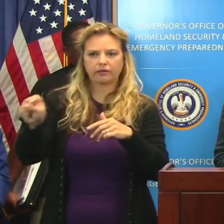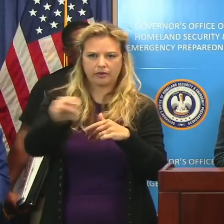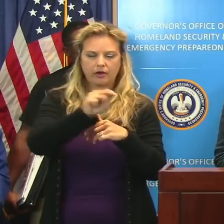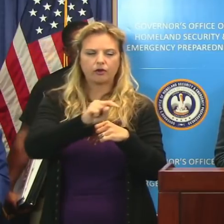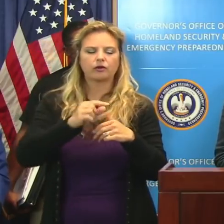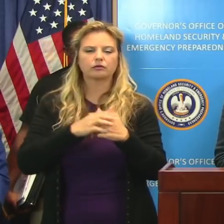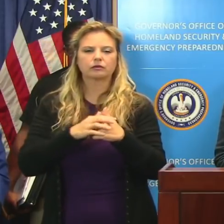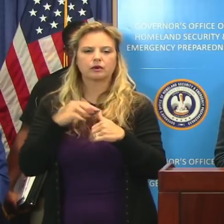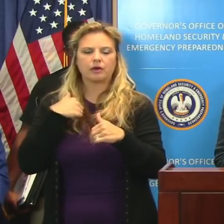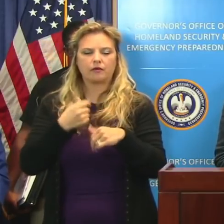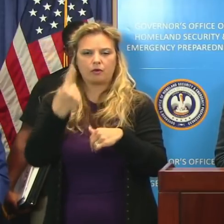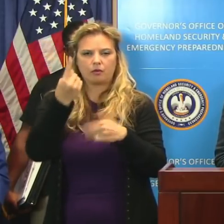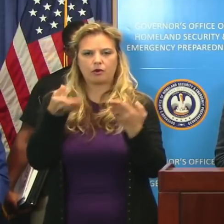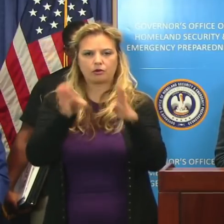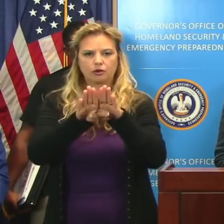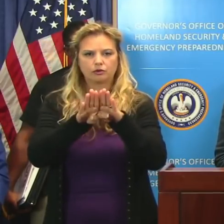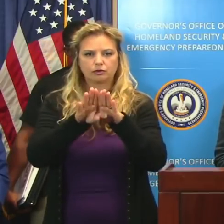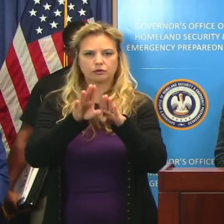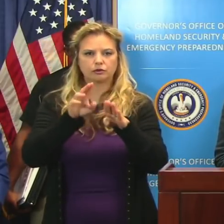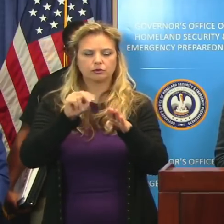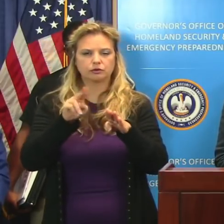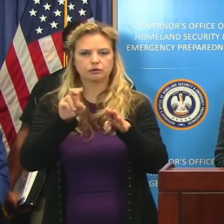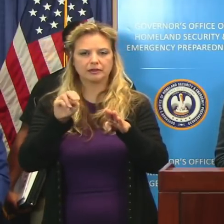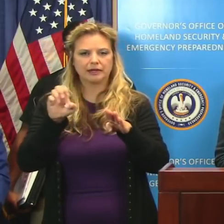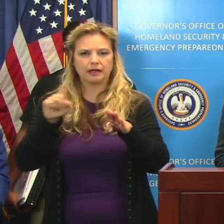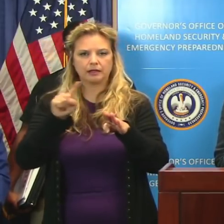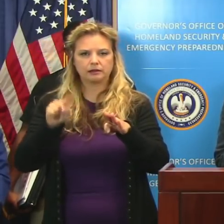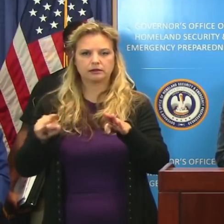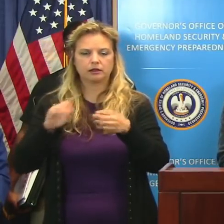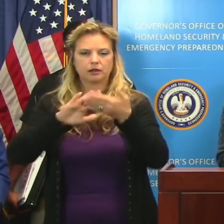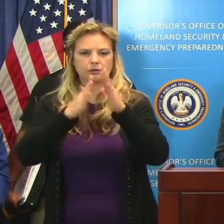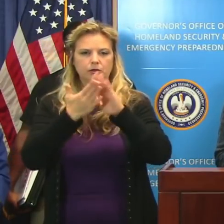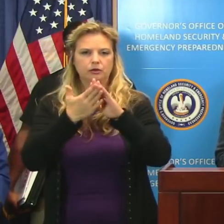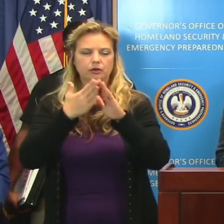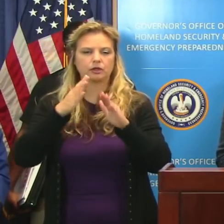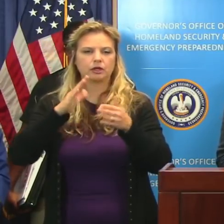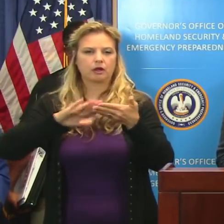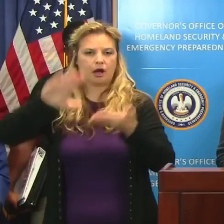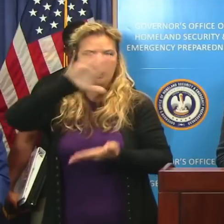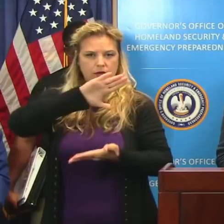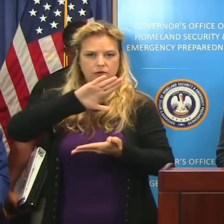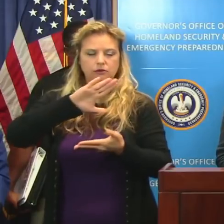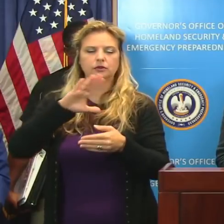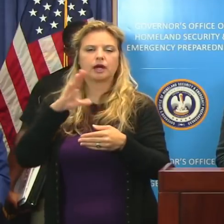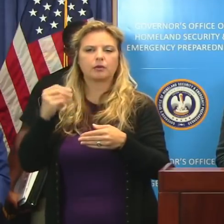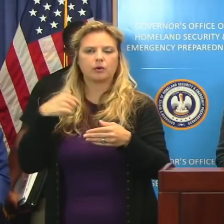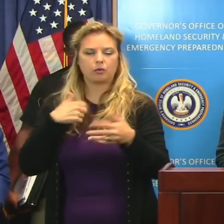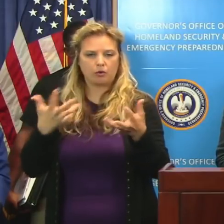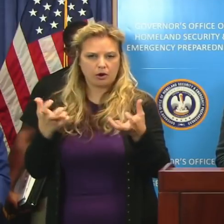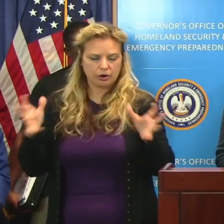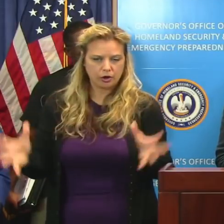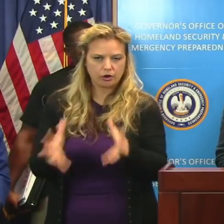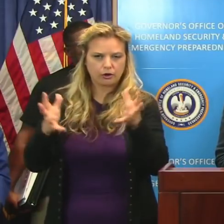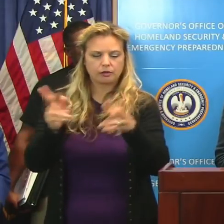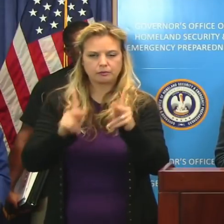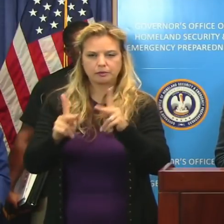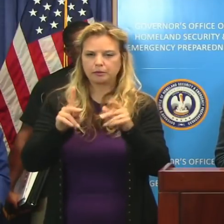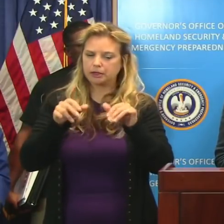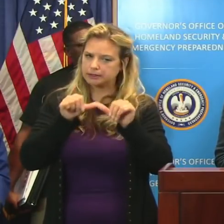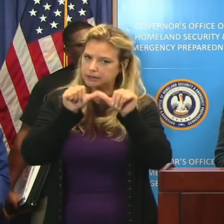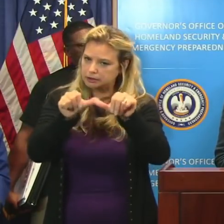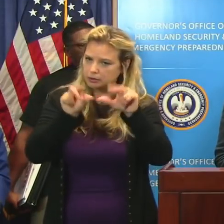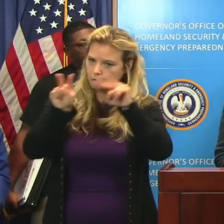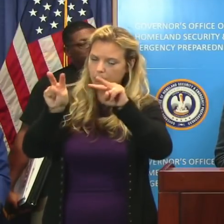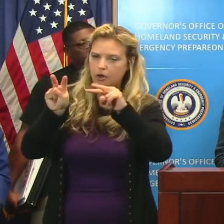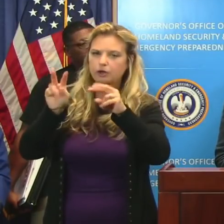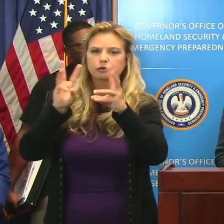have one closure, Nunez Community College, as of now, but as the governor mentioned, we want to encourage people to watch the weather closely, to